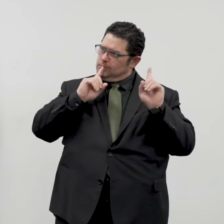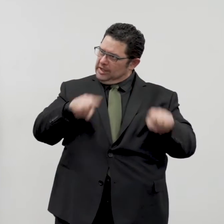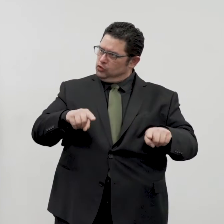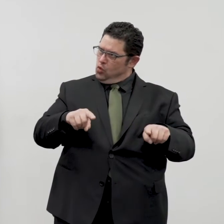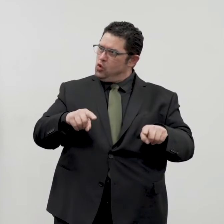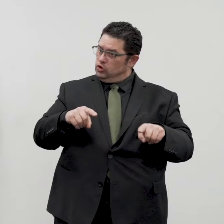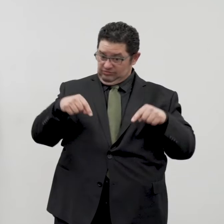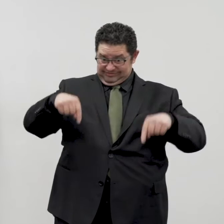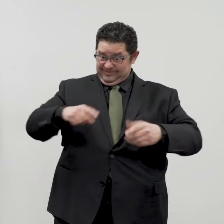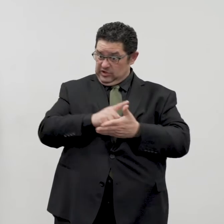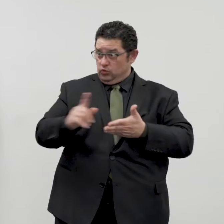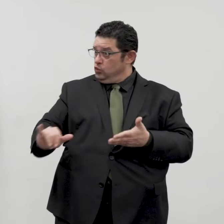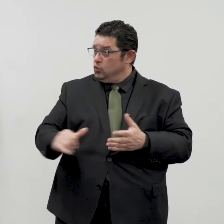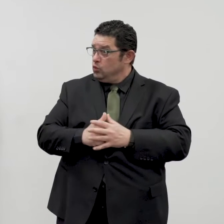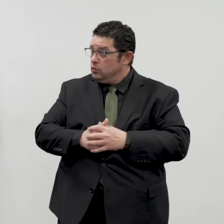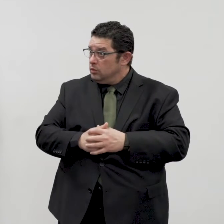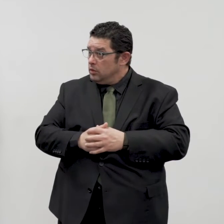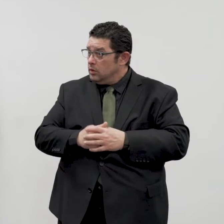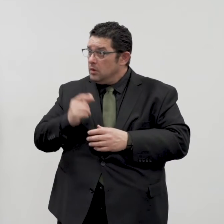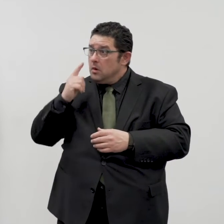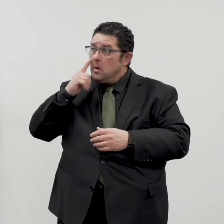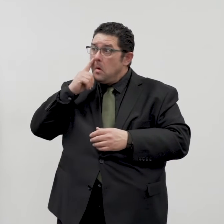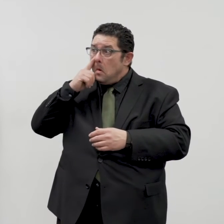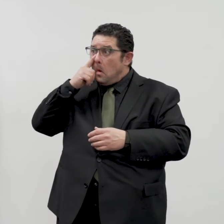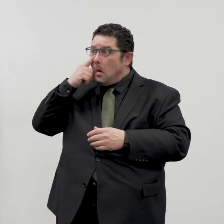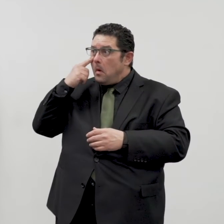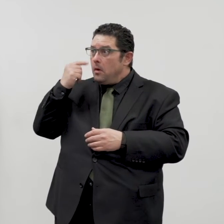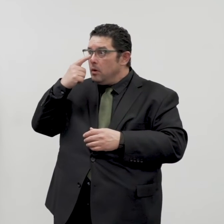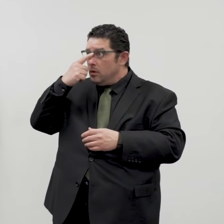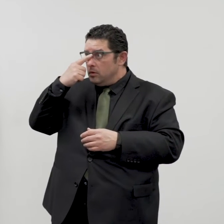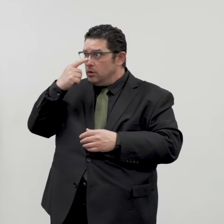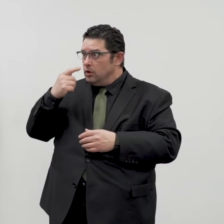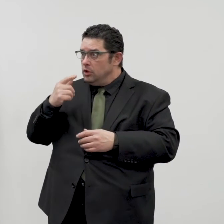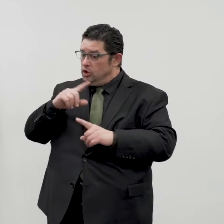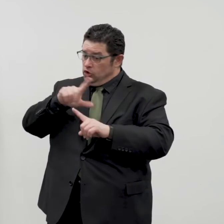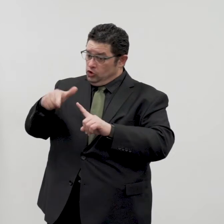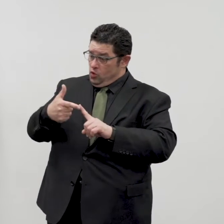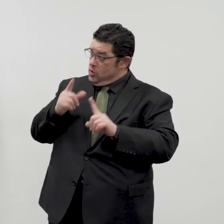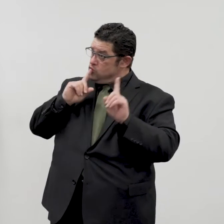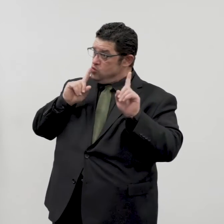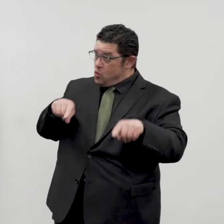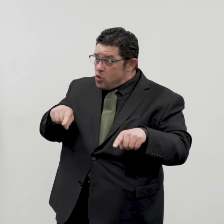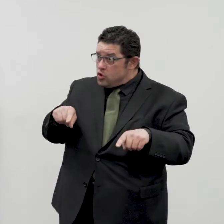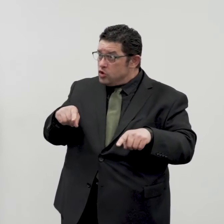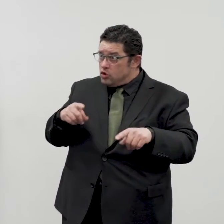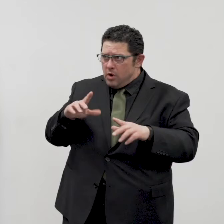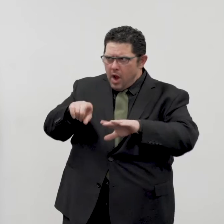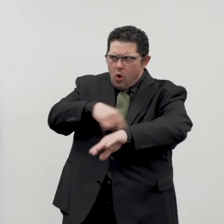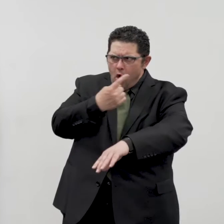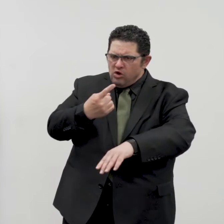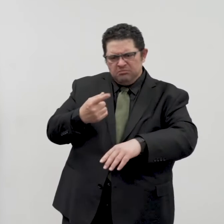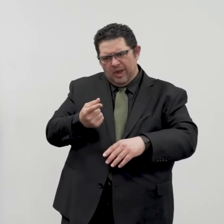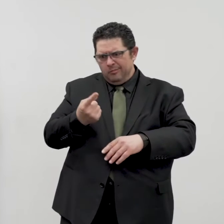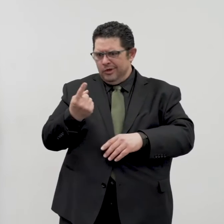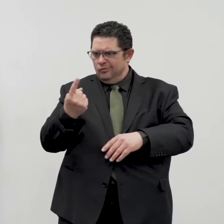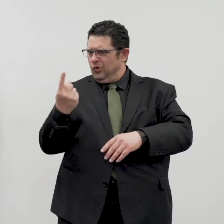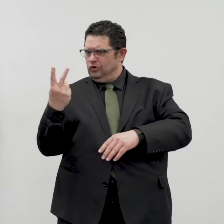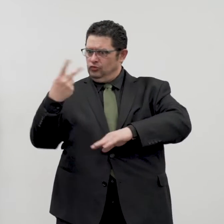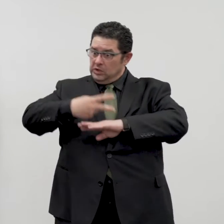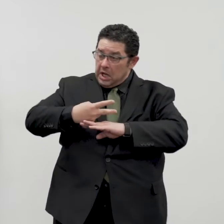this week too. And do you know when you can get tests in though once you place the orders? Sometimes they come in a few days, sometimes they take a couple of